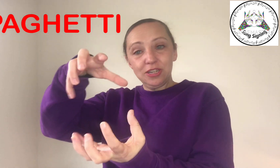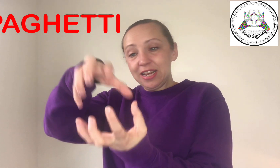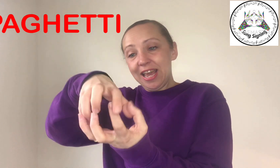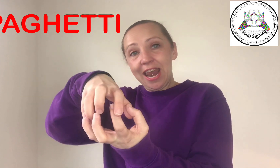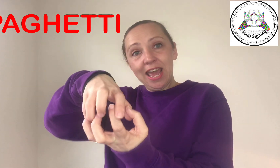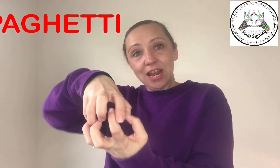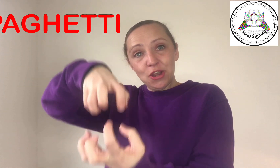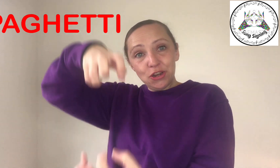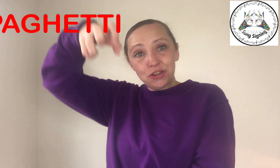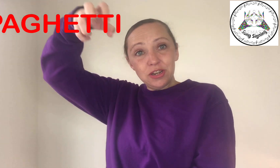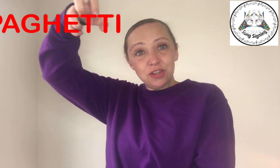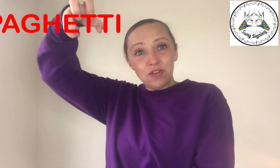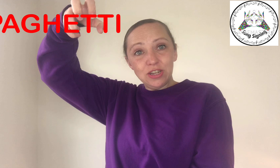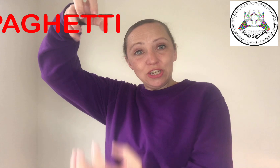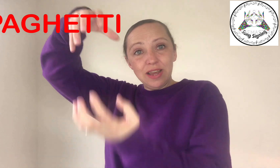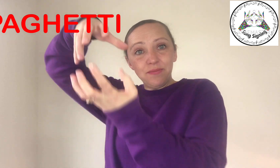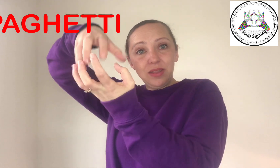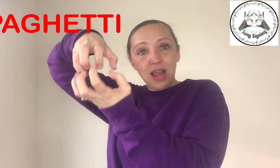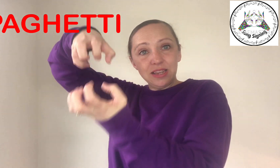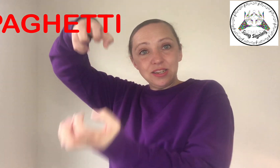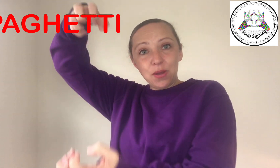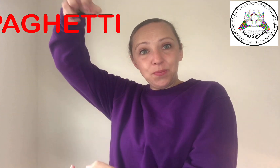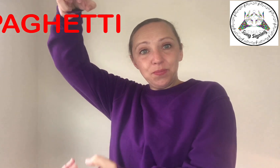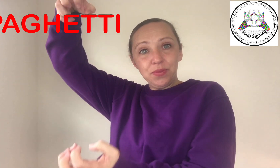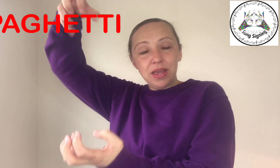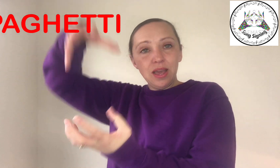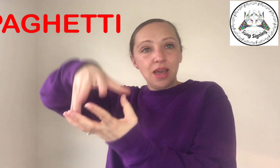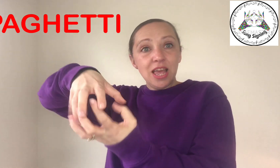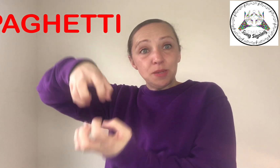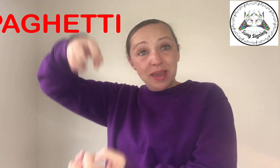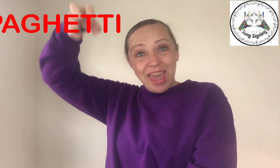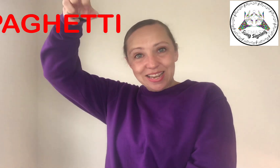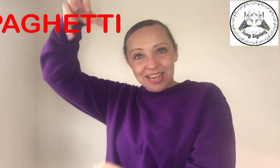gonna get it and you're just gonna stretch it, like so. Spaghetti.